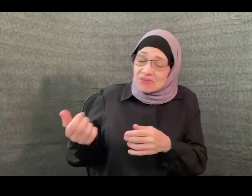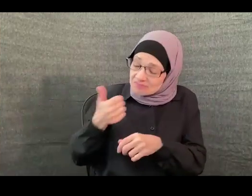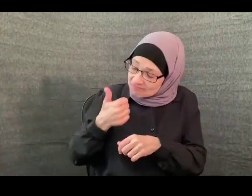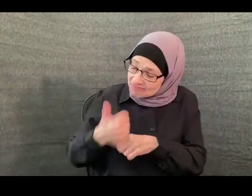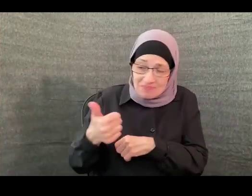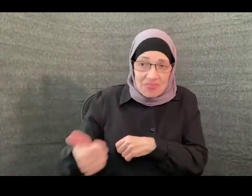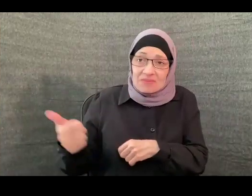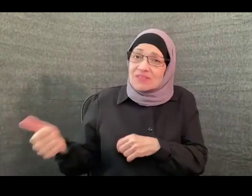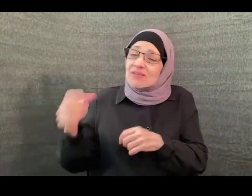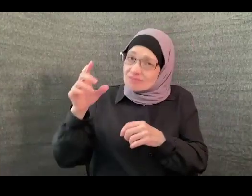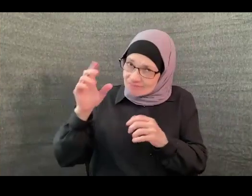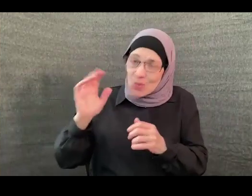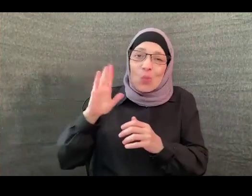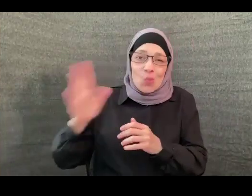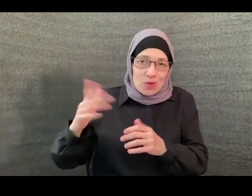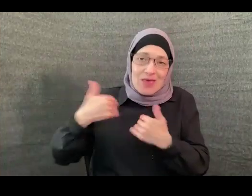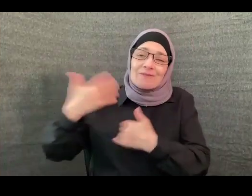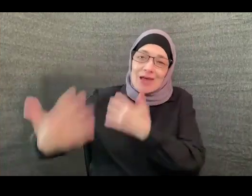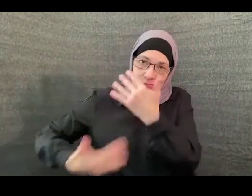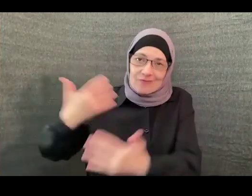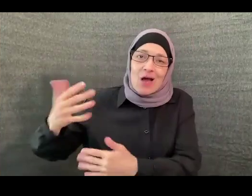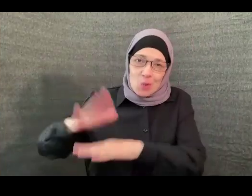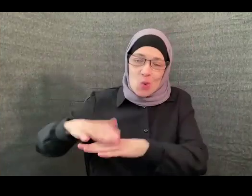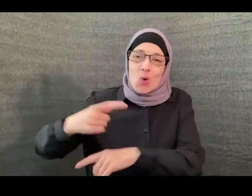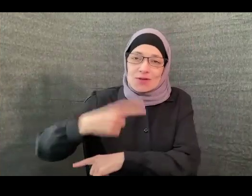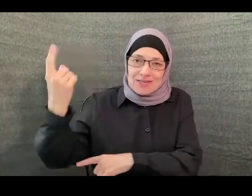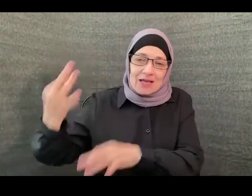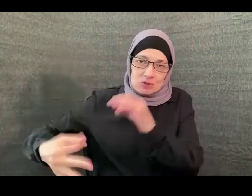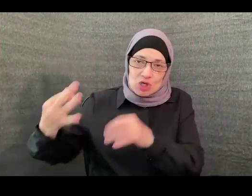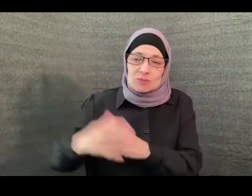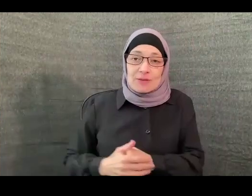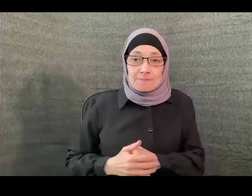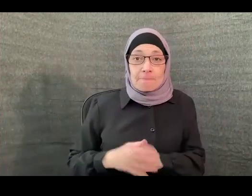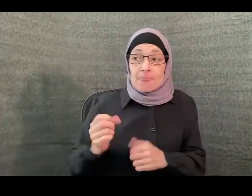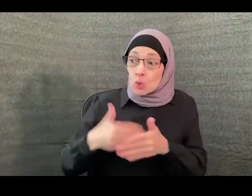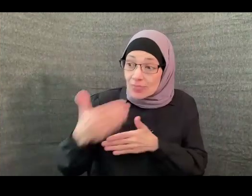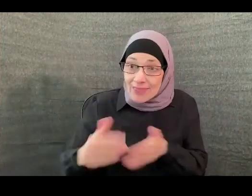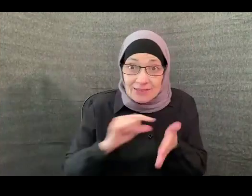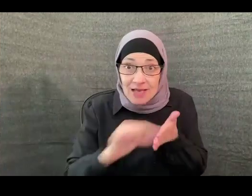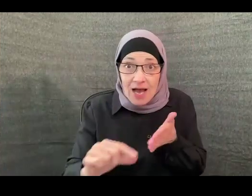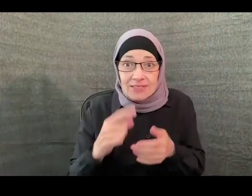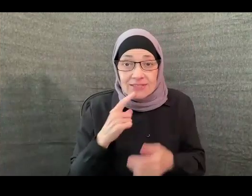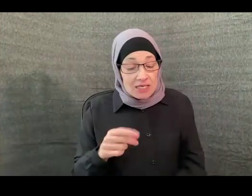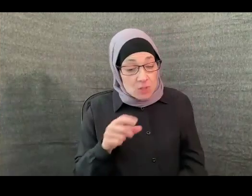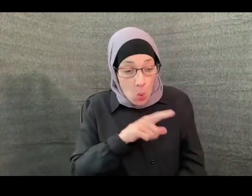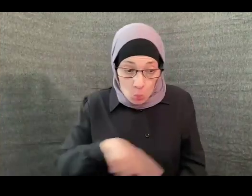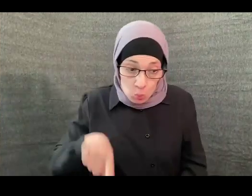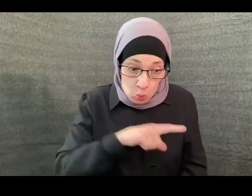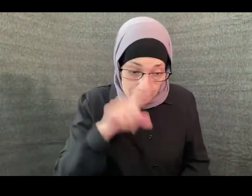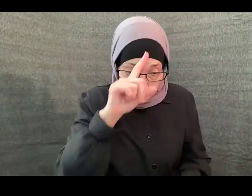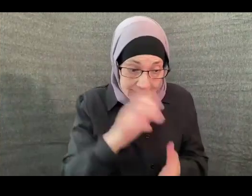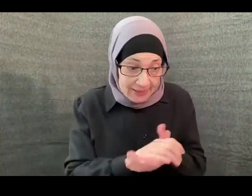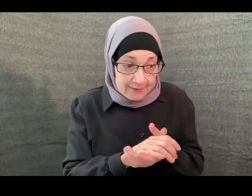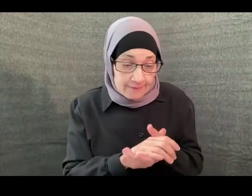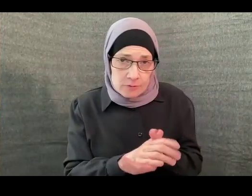choices. So that's why the following ayah, it starts off by saying, O you who believe,